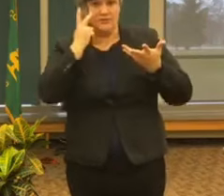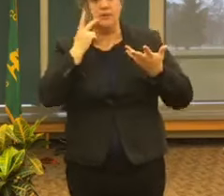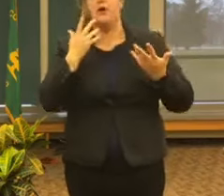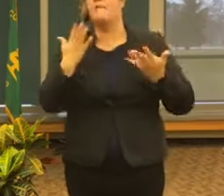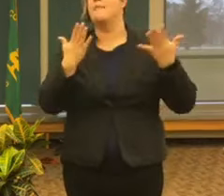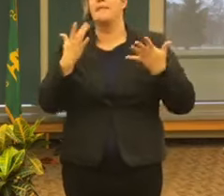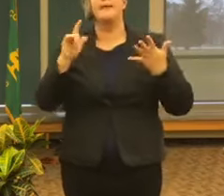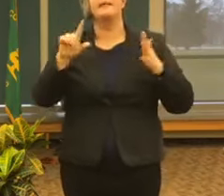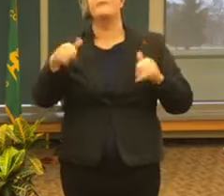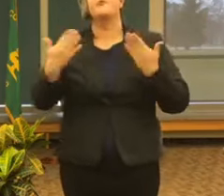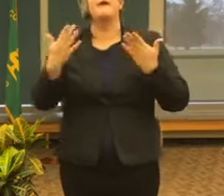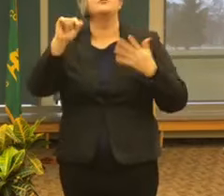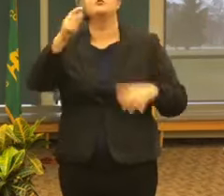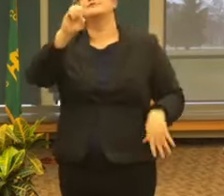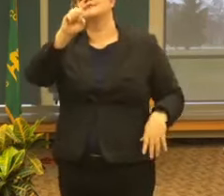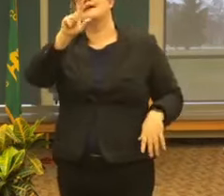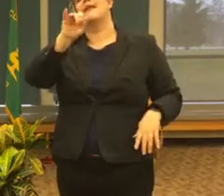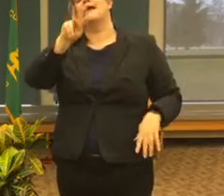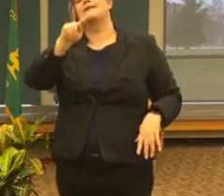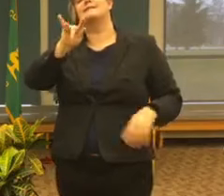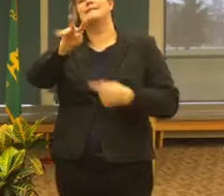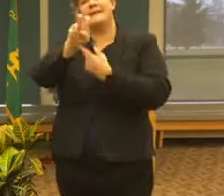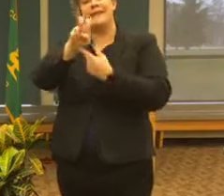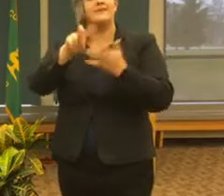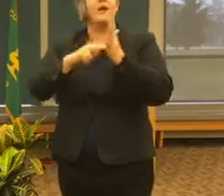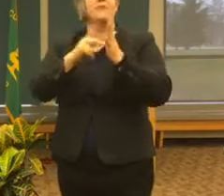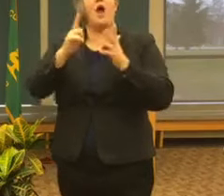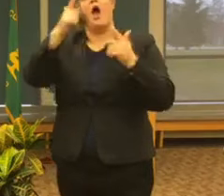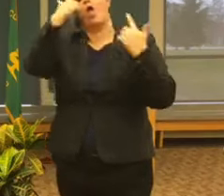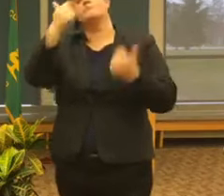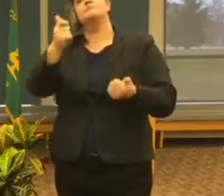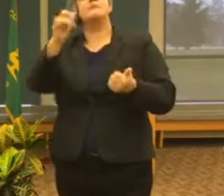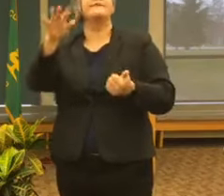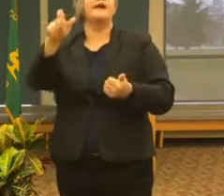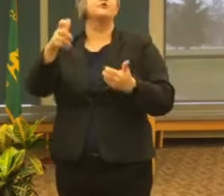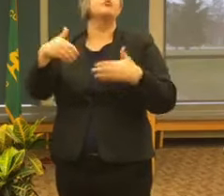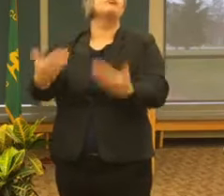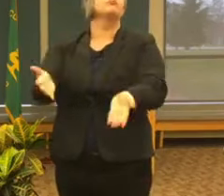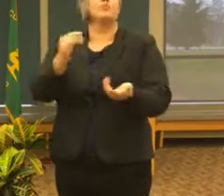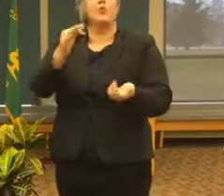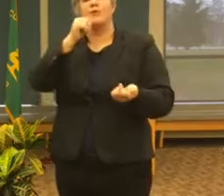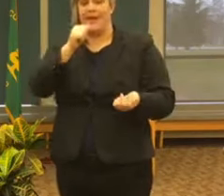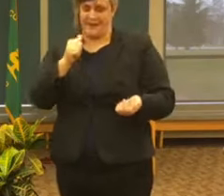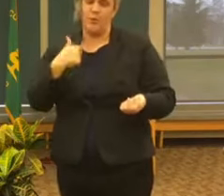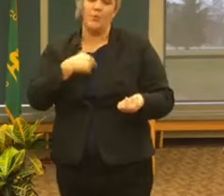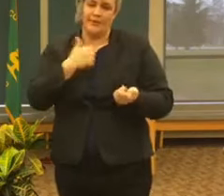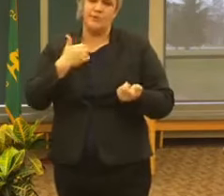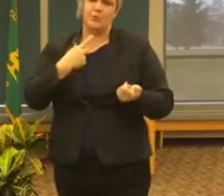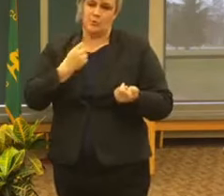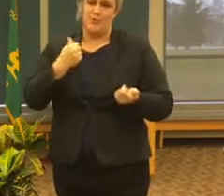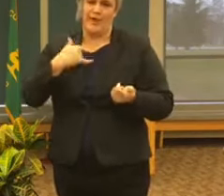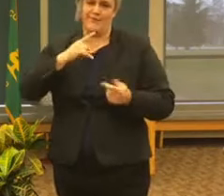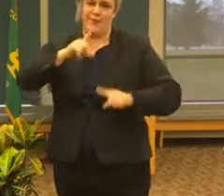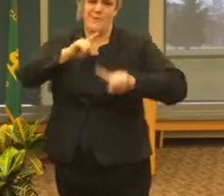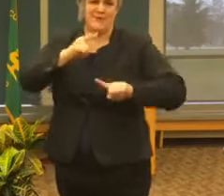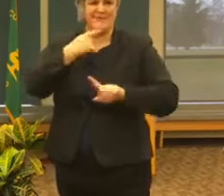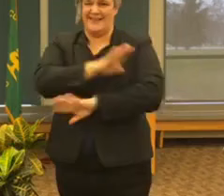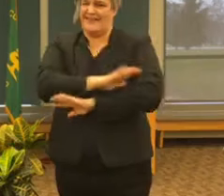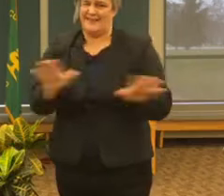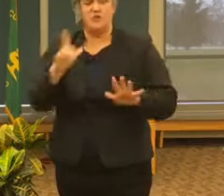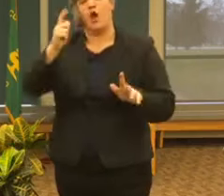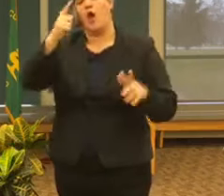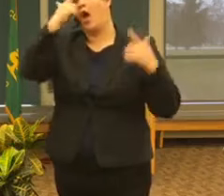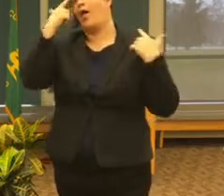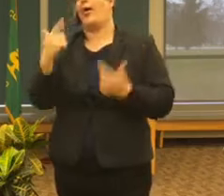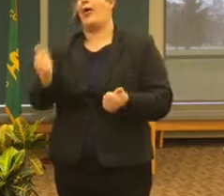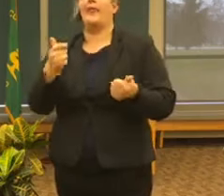provide primarily elective procedures, and we know that there is an order against doing elective procedures, and so that may be the bulk of